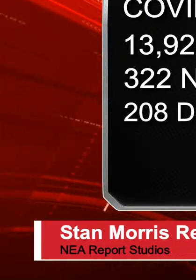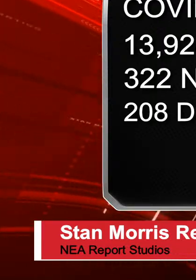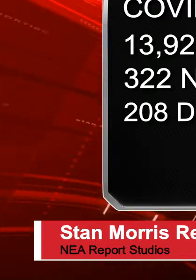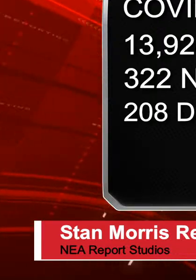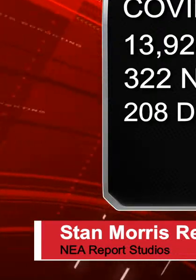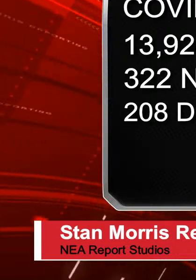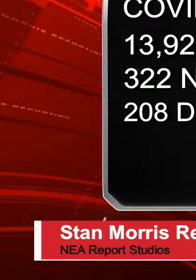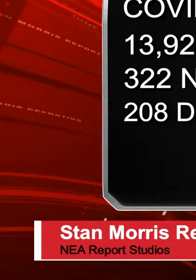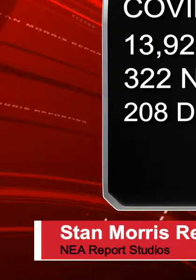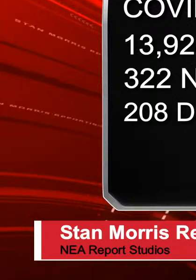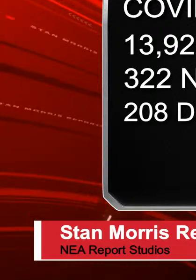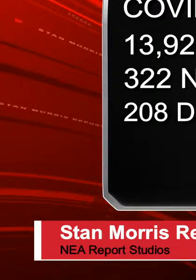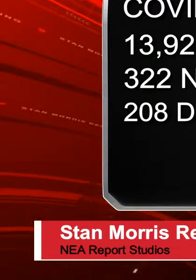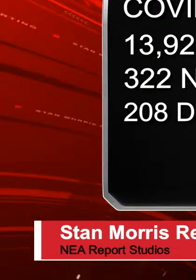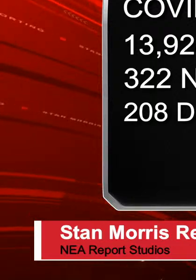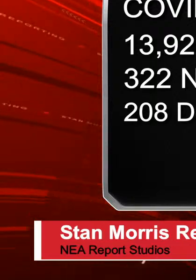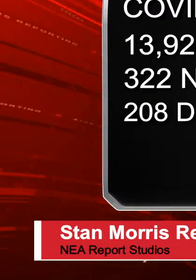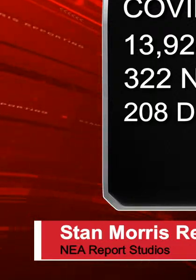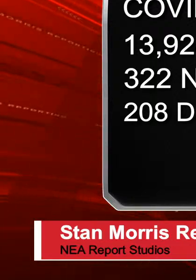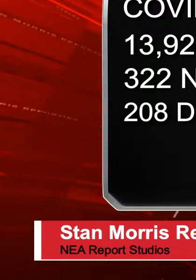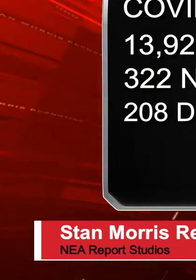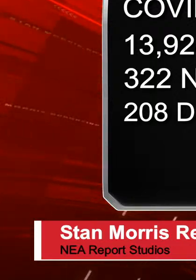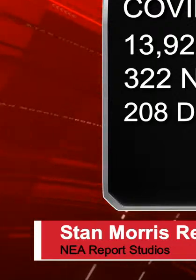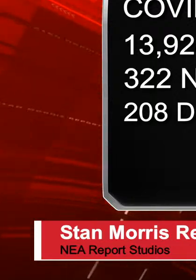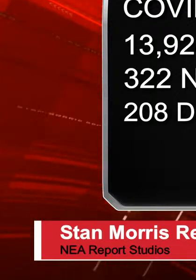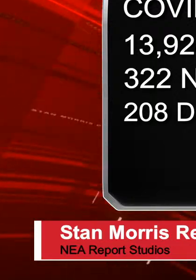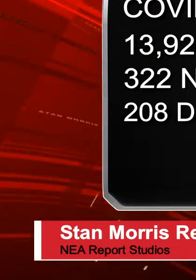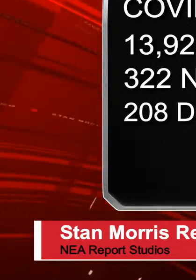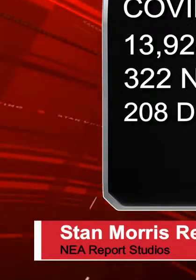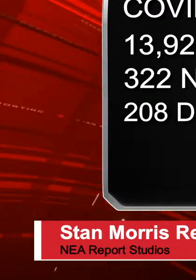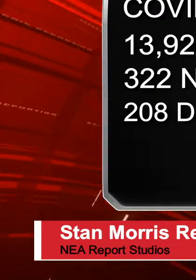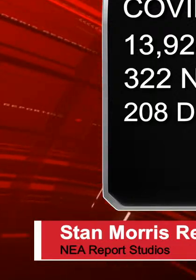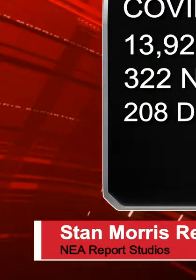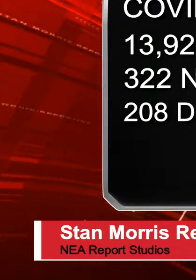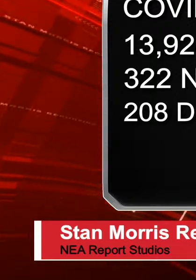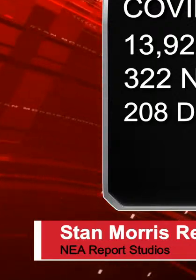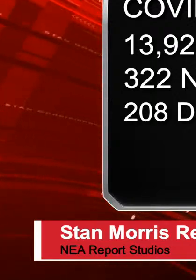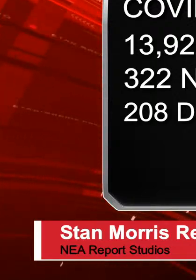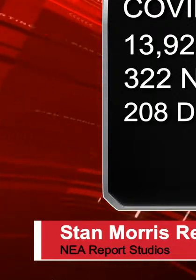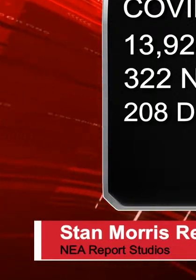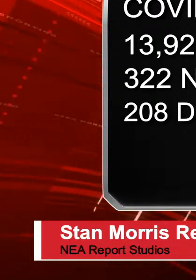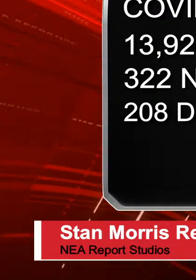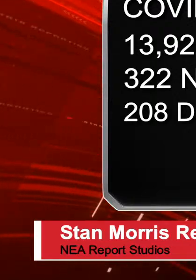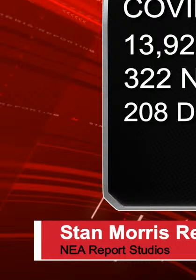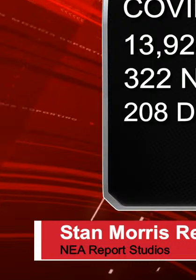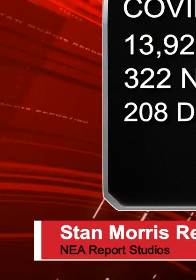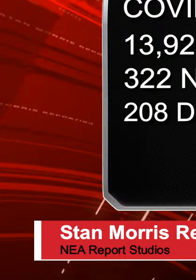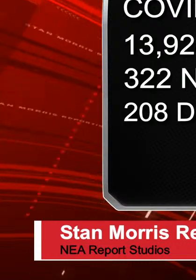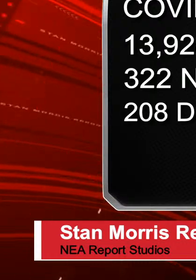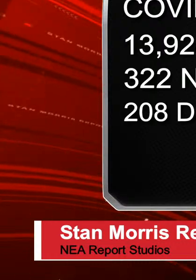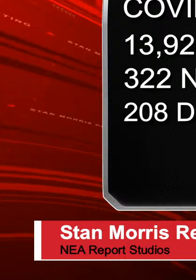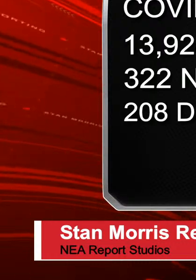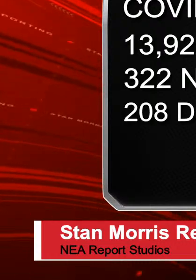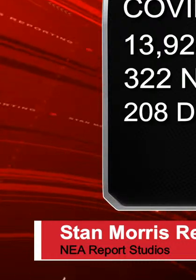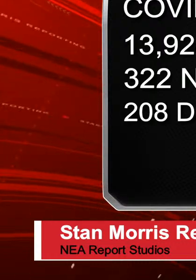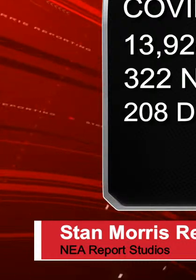with 11 new deaths recorded. That's 208 deaths total. Basically, just quick math in my head is that's about a 5% increase day over